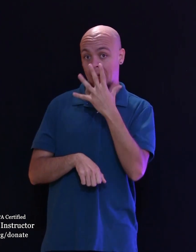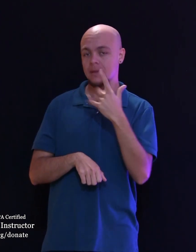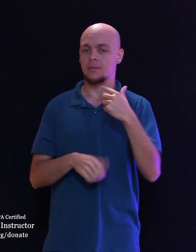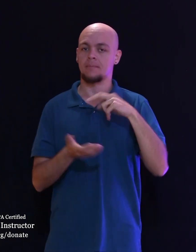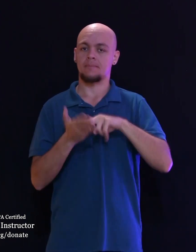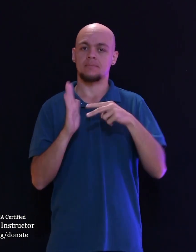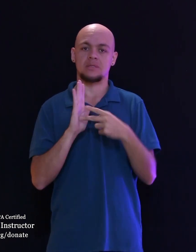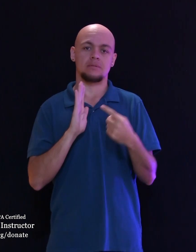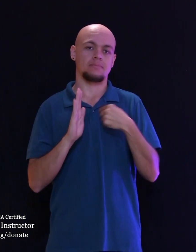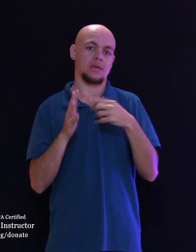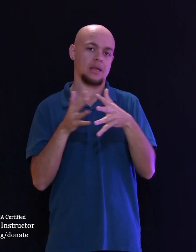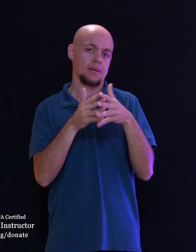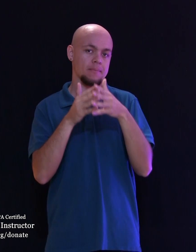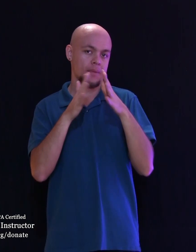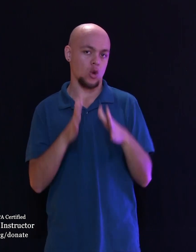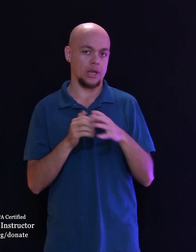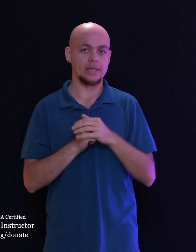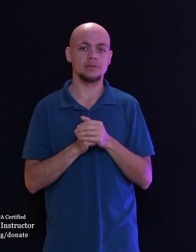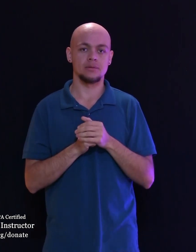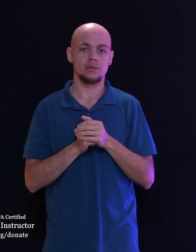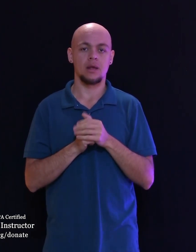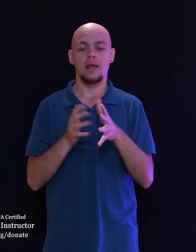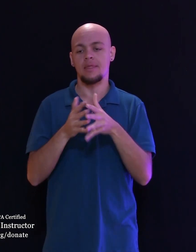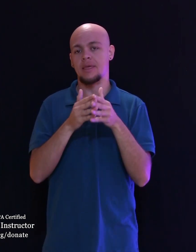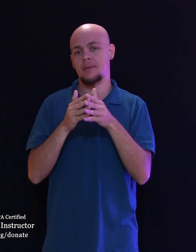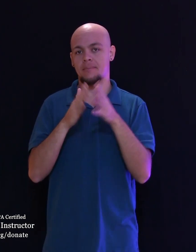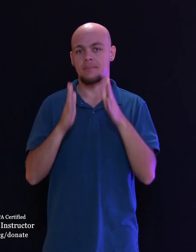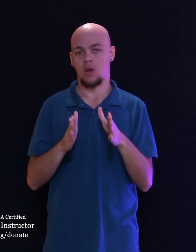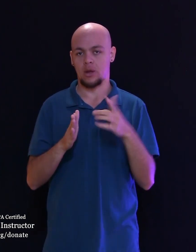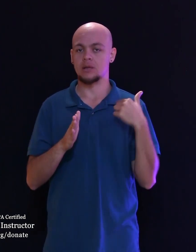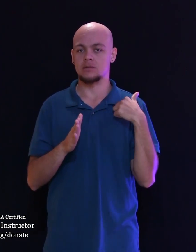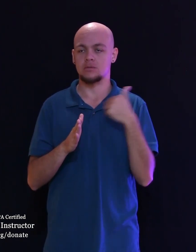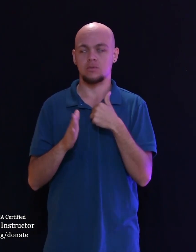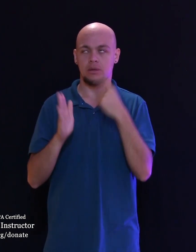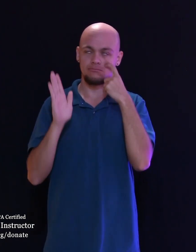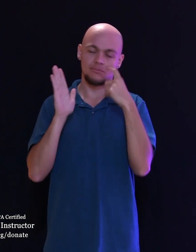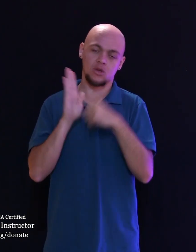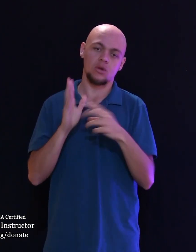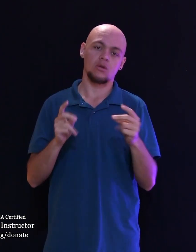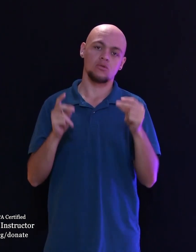American. Usually you can pick out the Americans. We're wearing blue jeans and we're really loud.